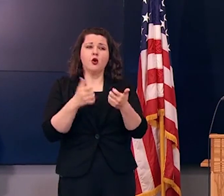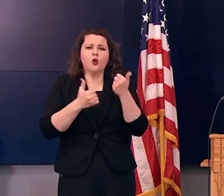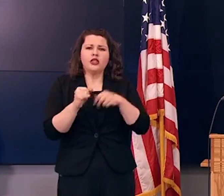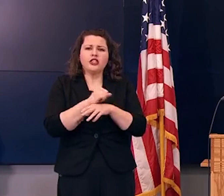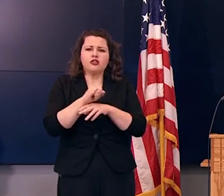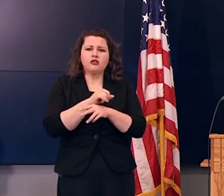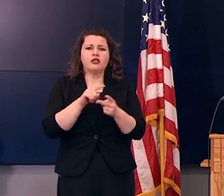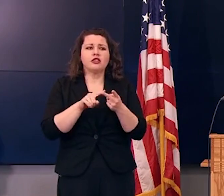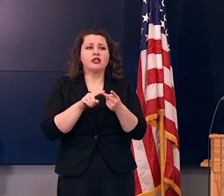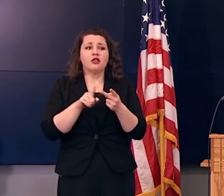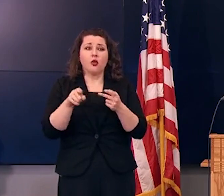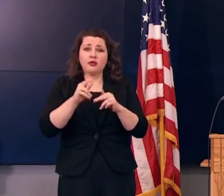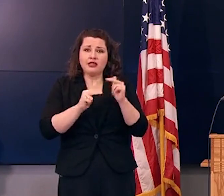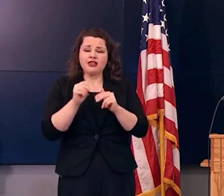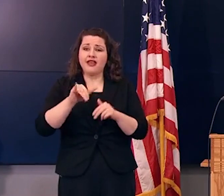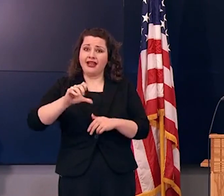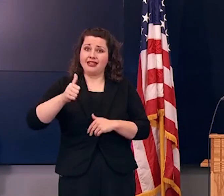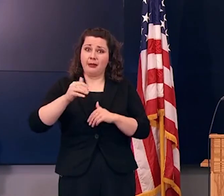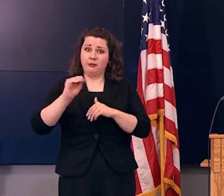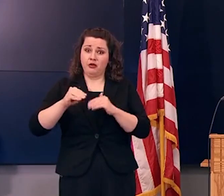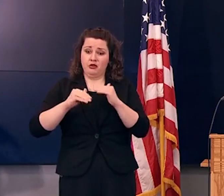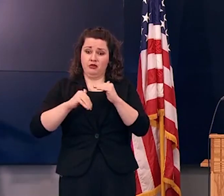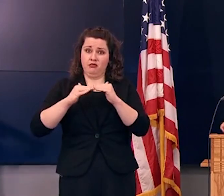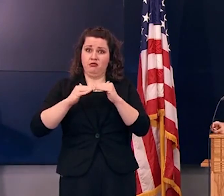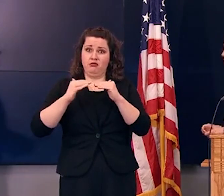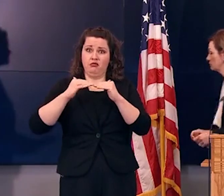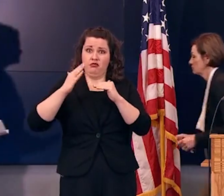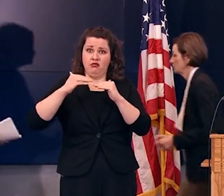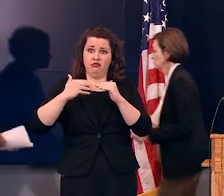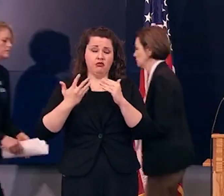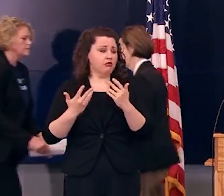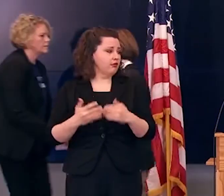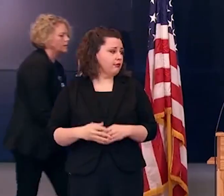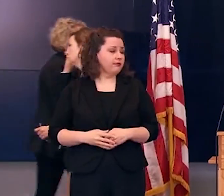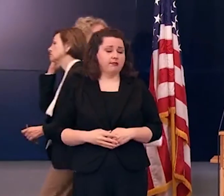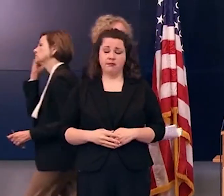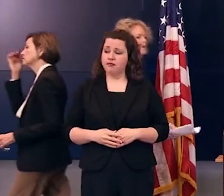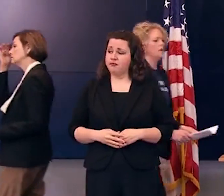and are all of those businesses at that 10% threshold?